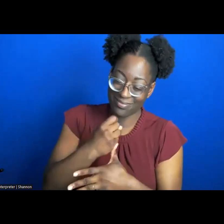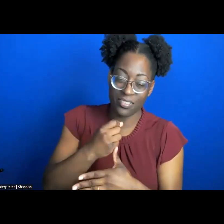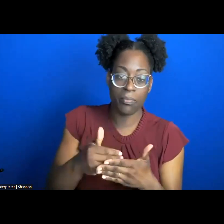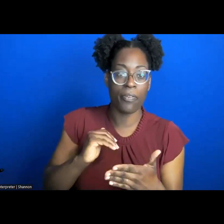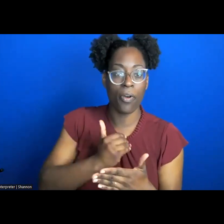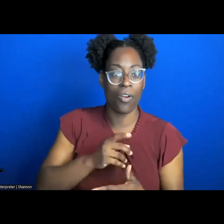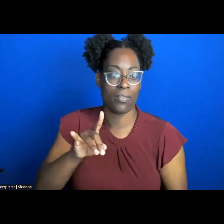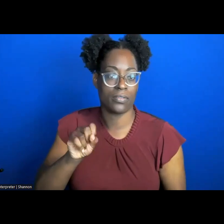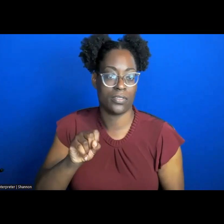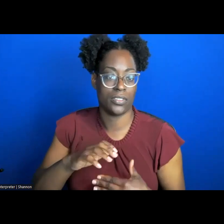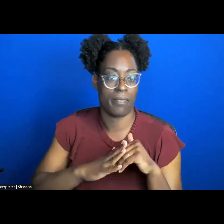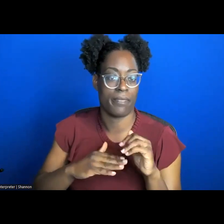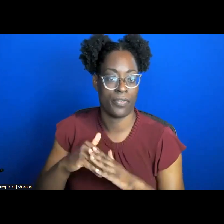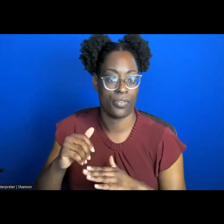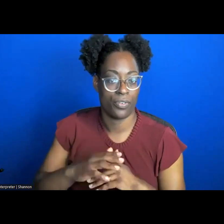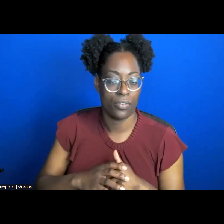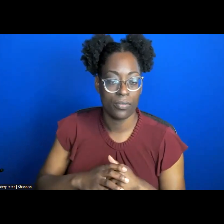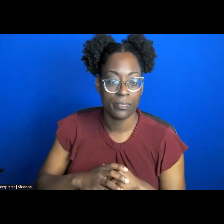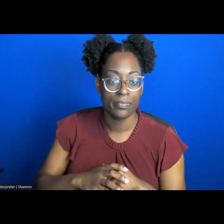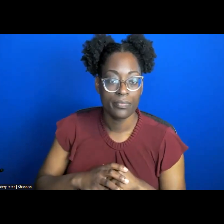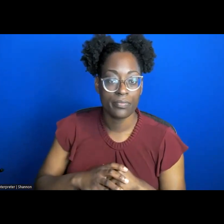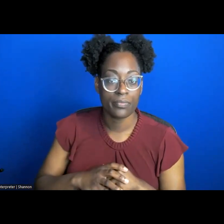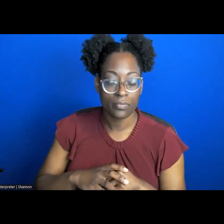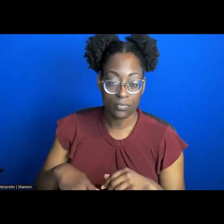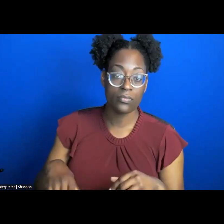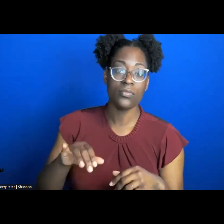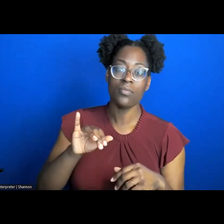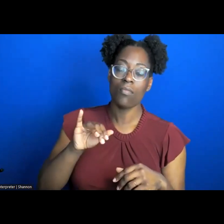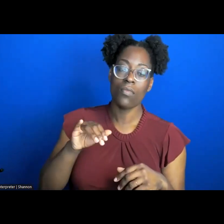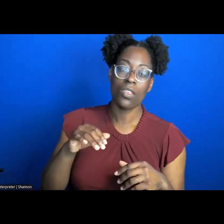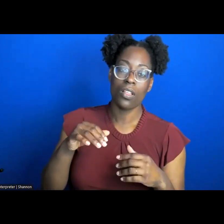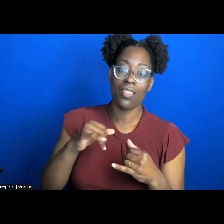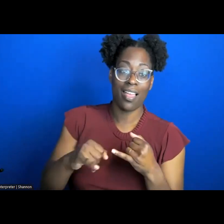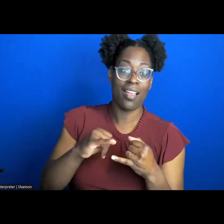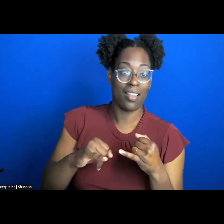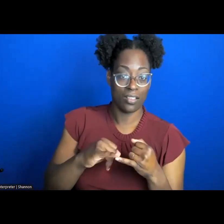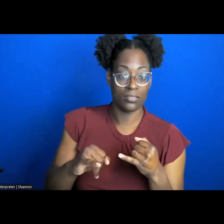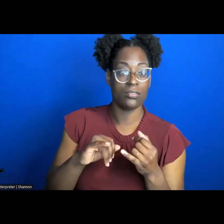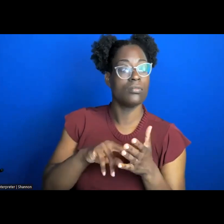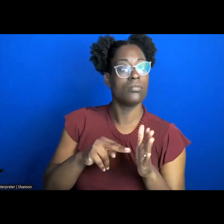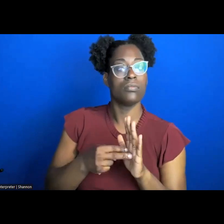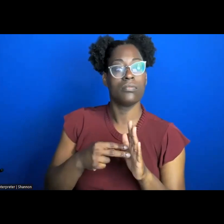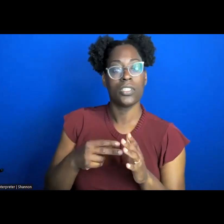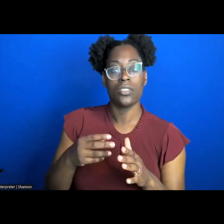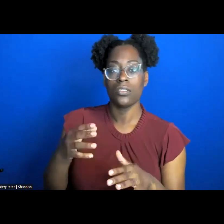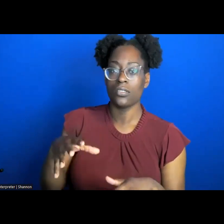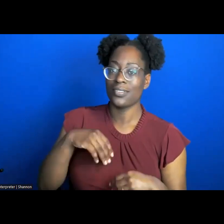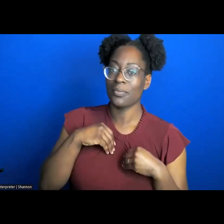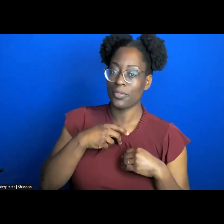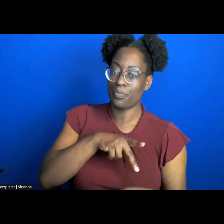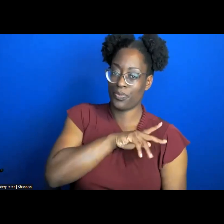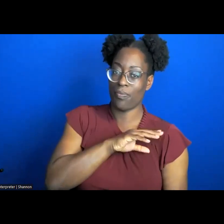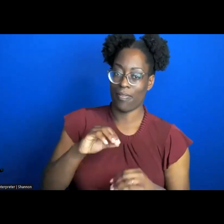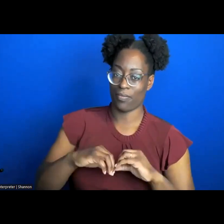way. And then lastly, I'll just share that it means taking personal and organizational accountability. So for us,